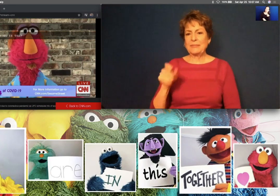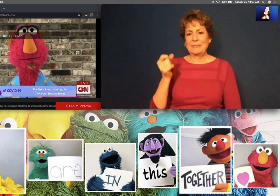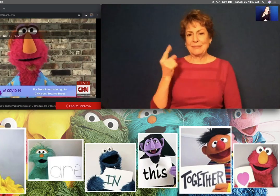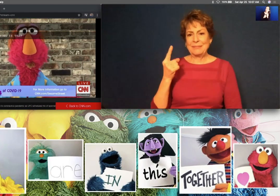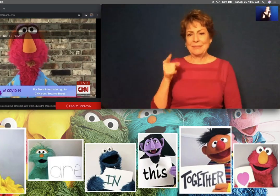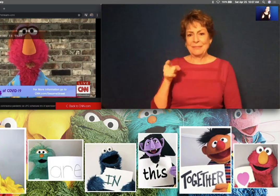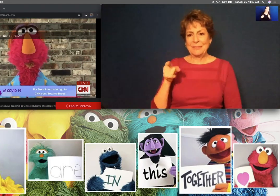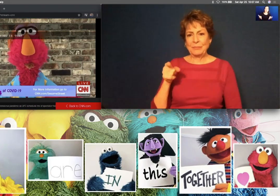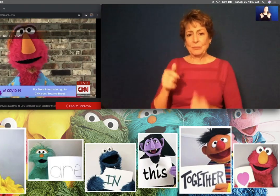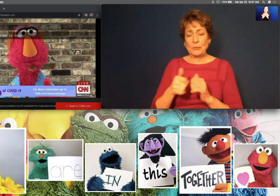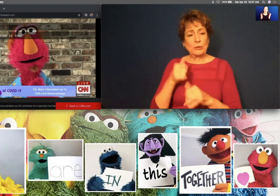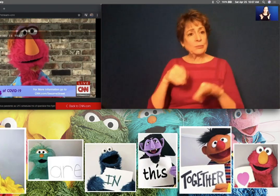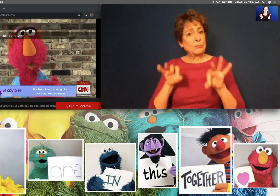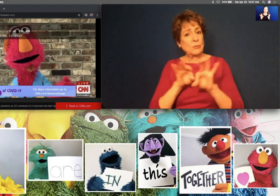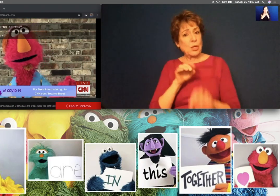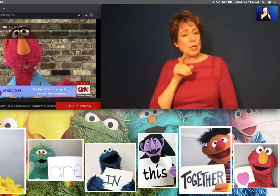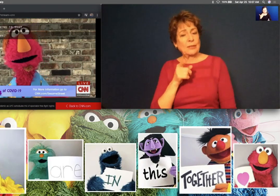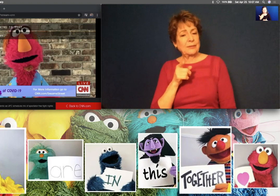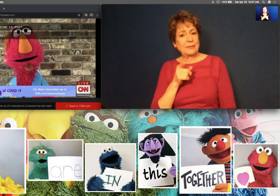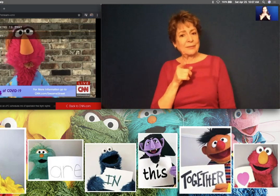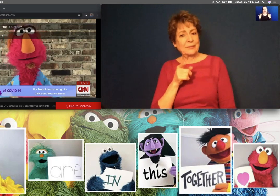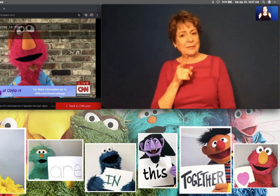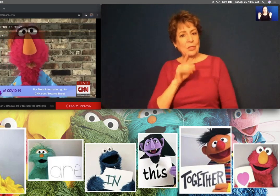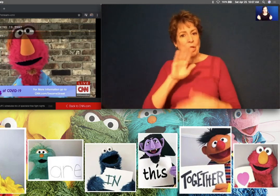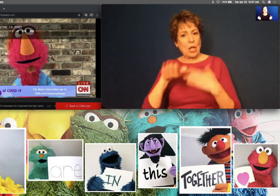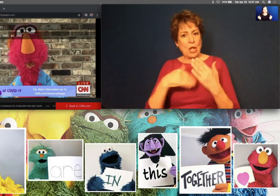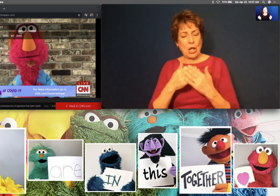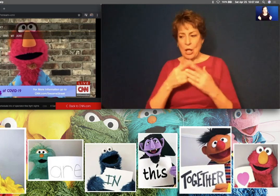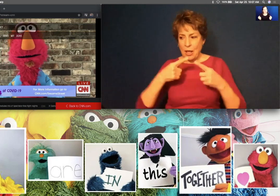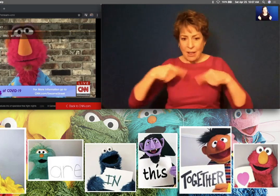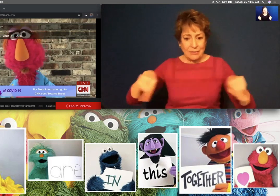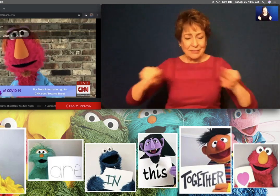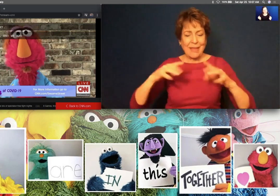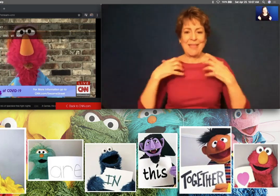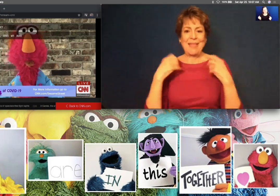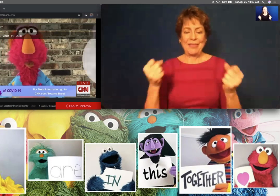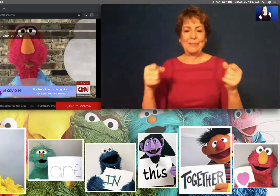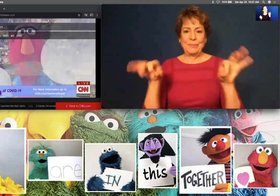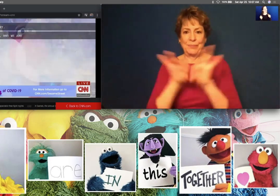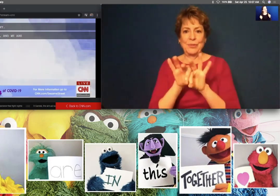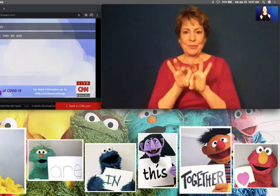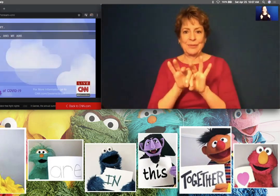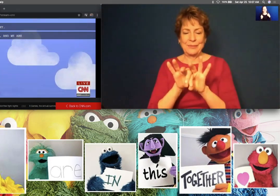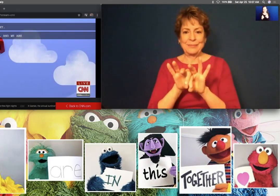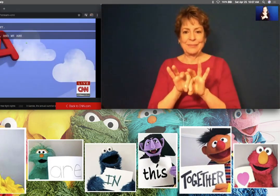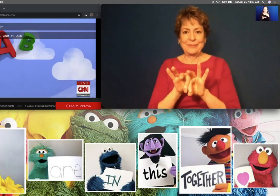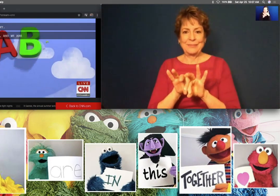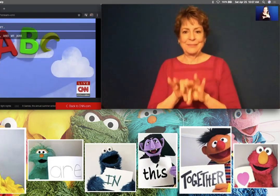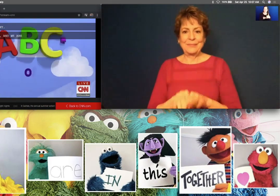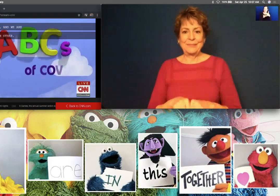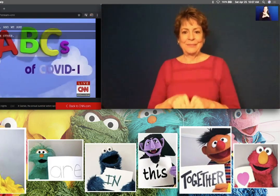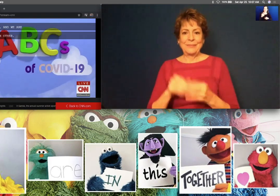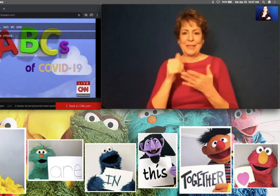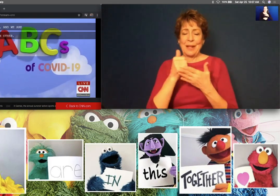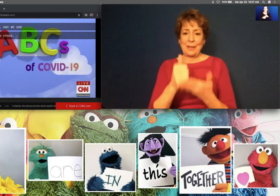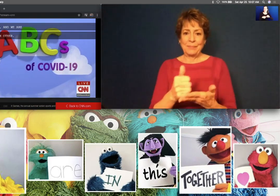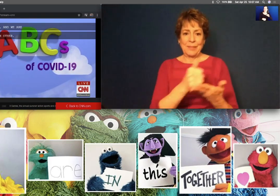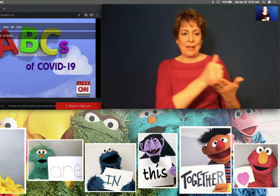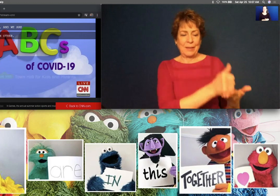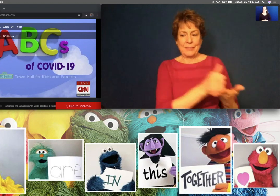everyone stays healthy. You're doing amazing, and we are all here to help each